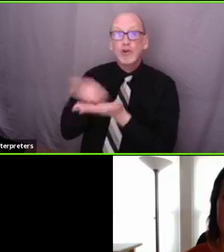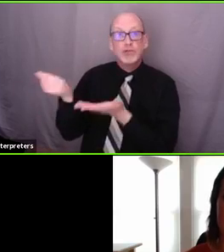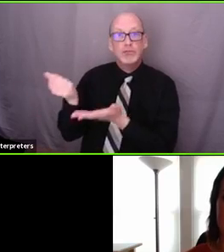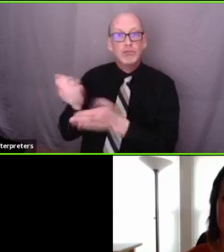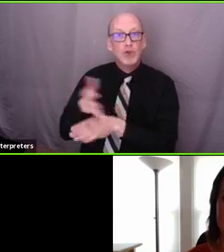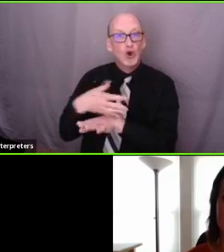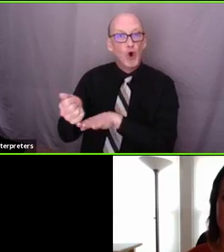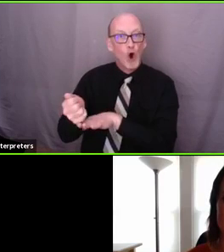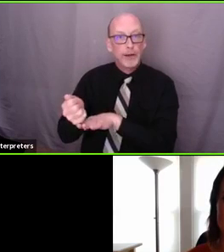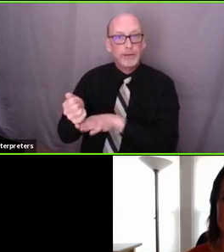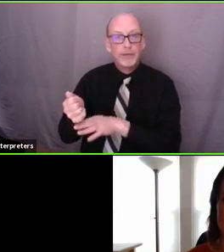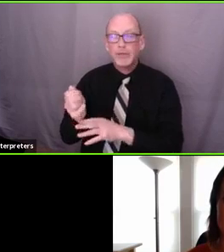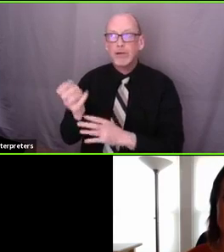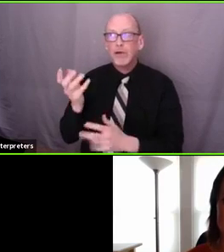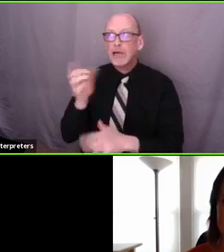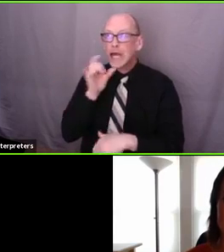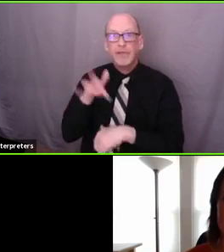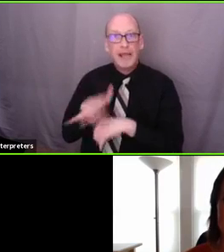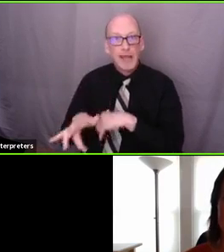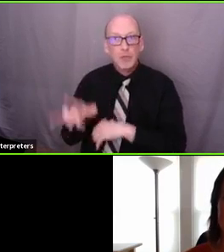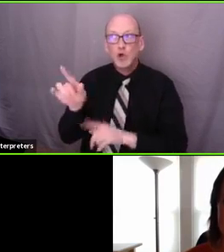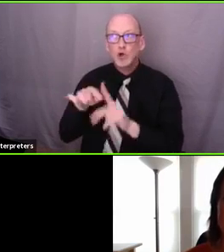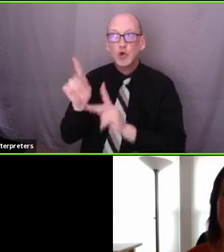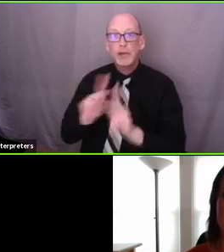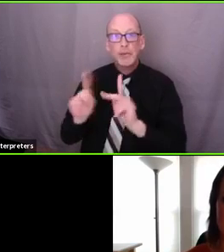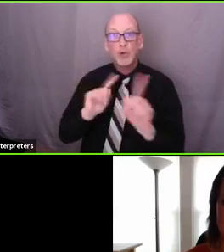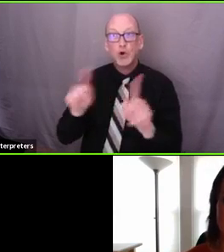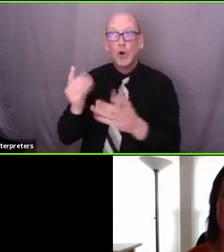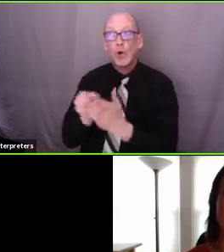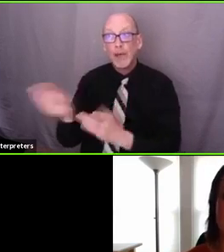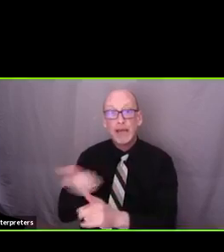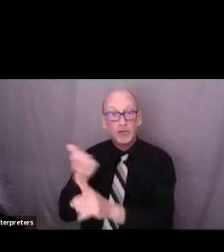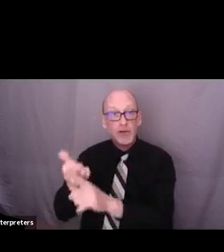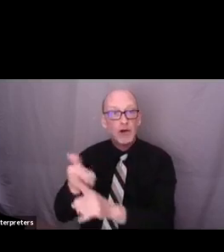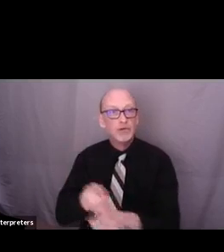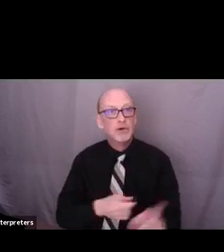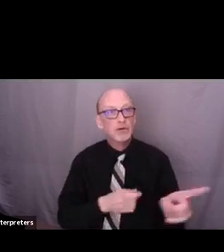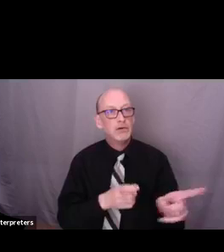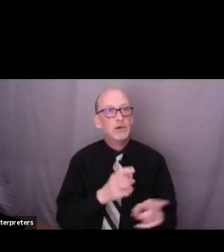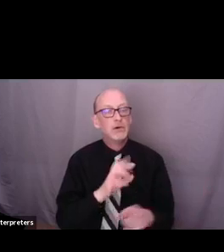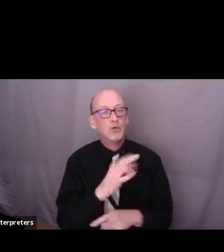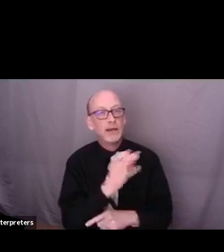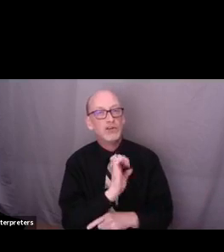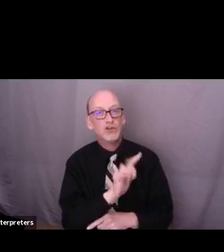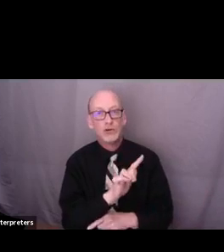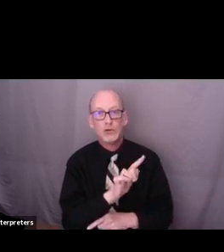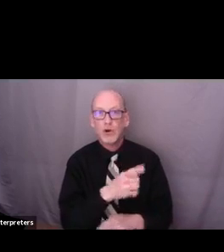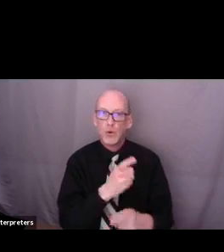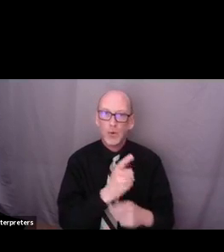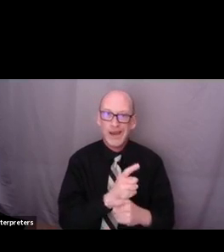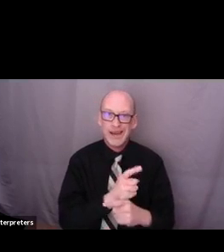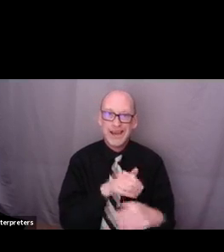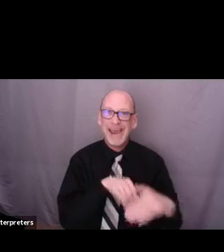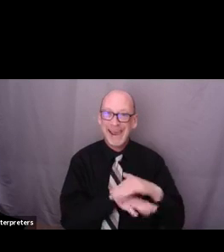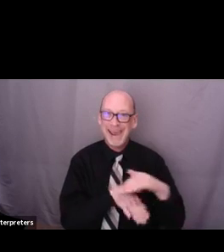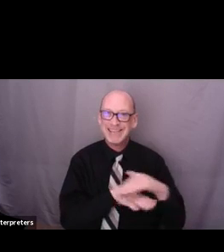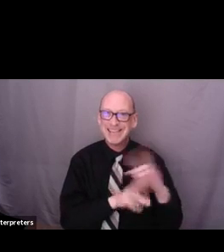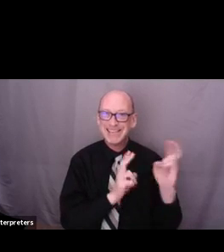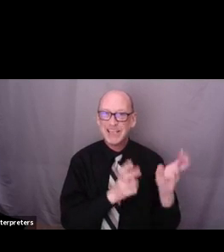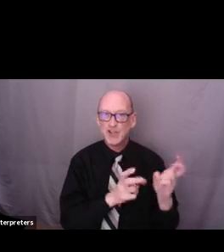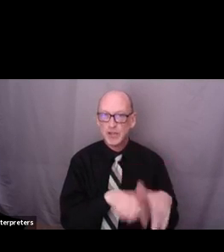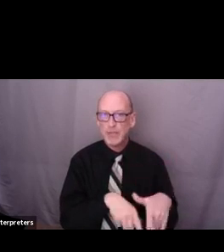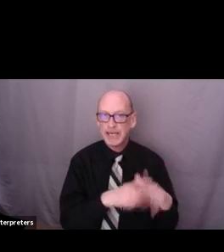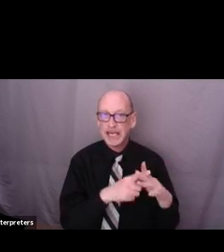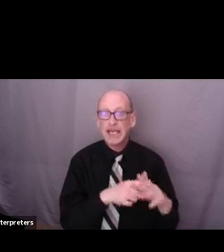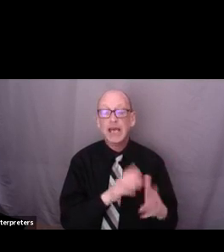those items were not even available for you to go out and purchase. Exactly. Yeah. So it was an access issue in the beginning, and then thankfully